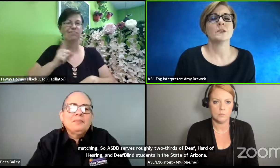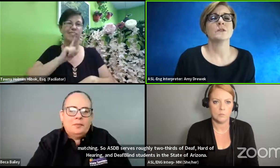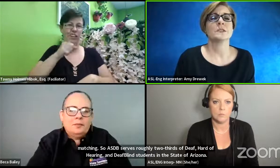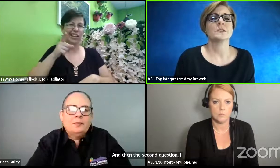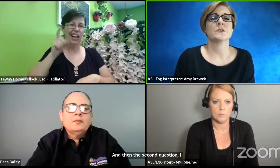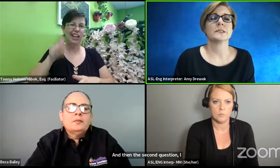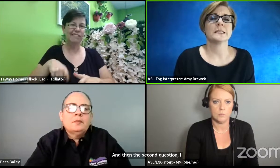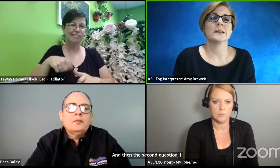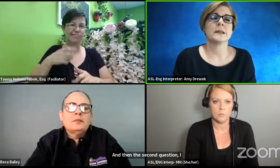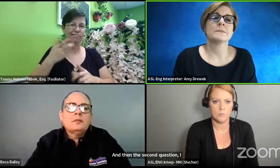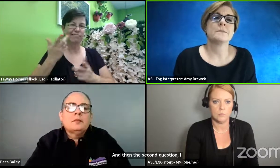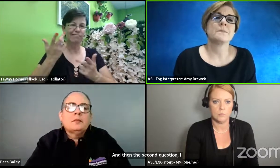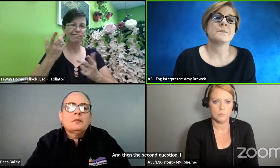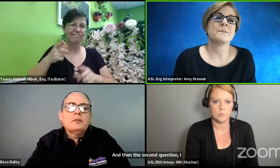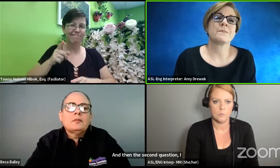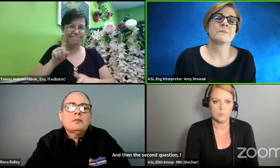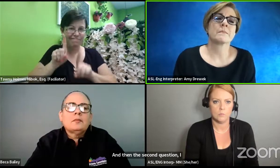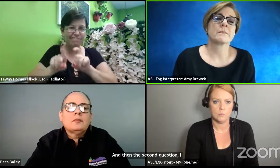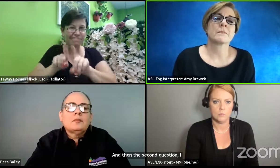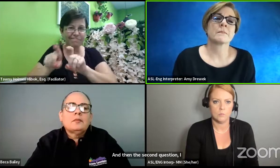know what services they're receiving?